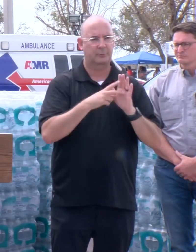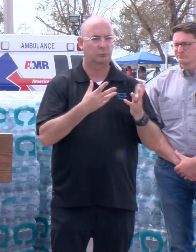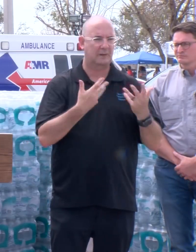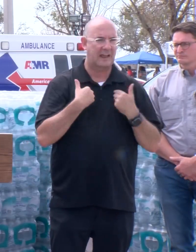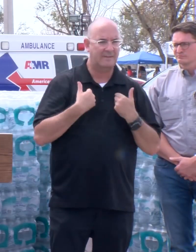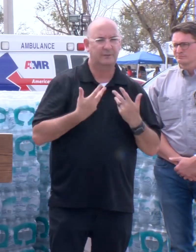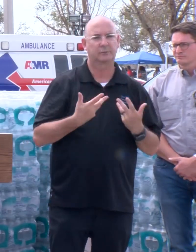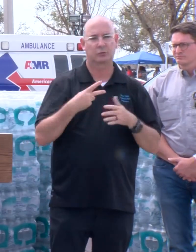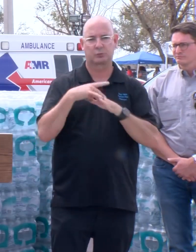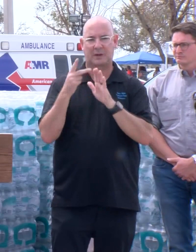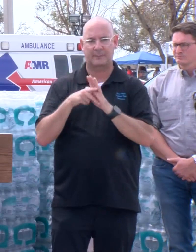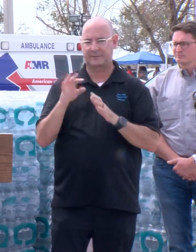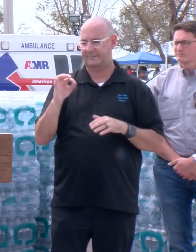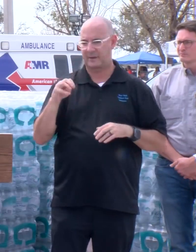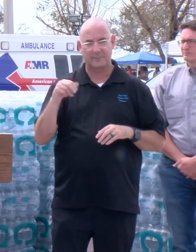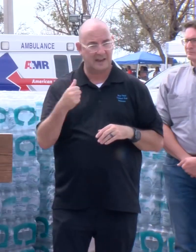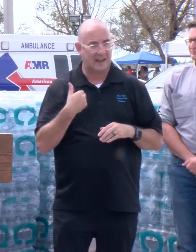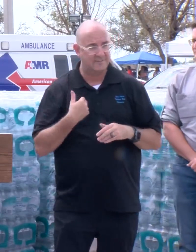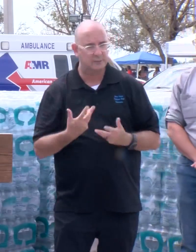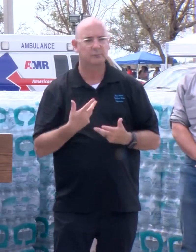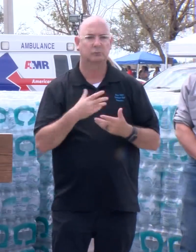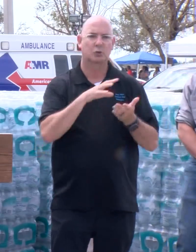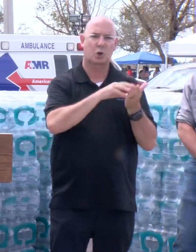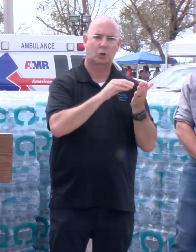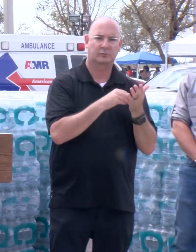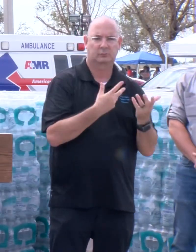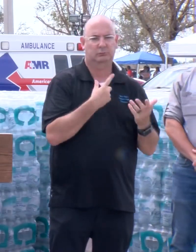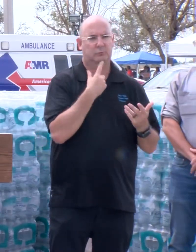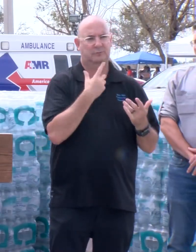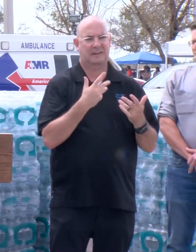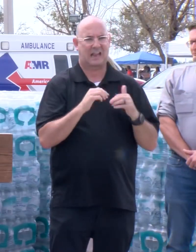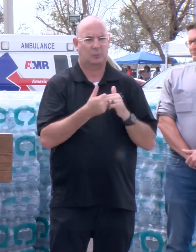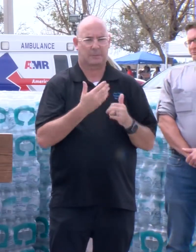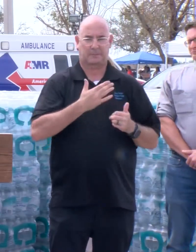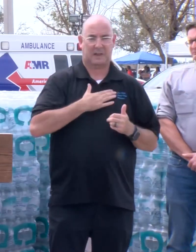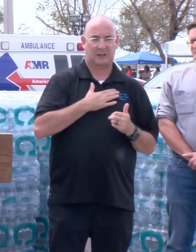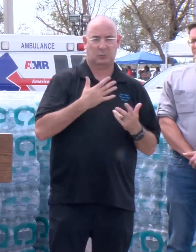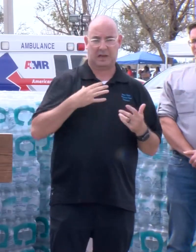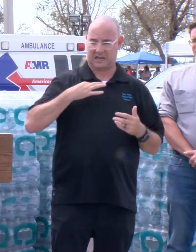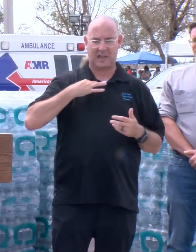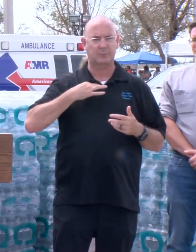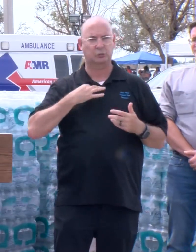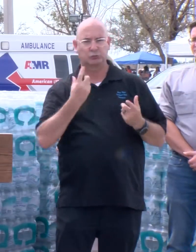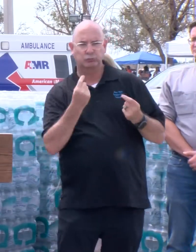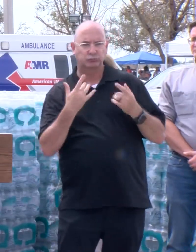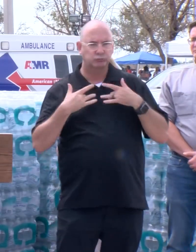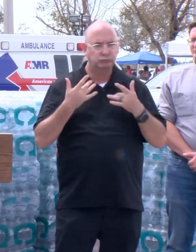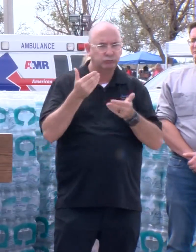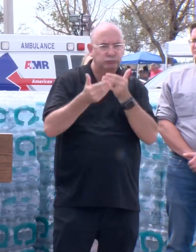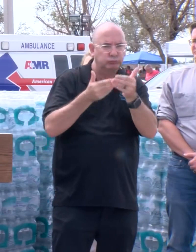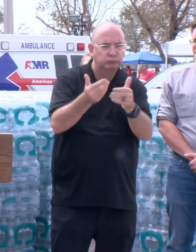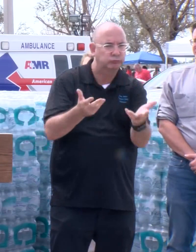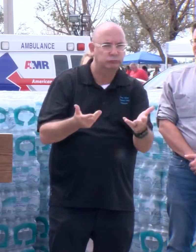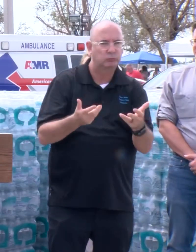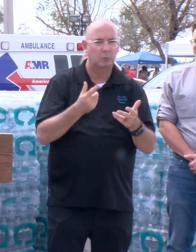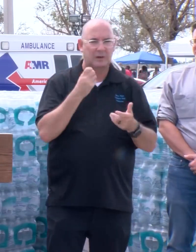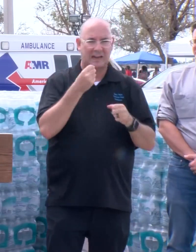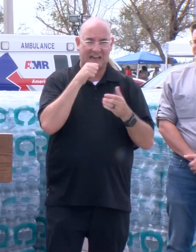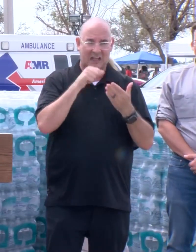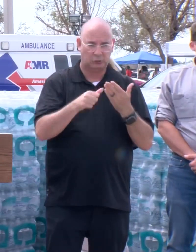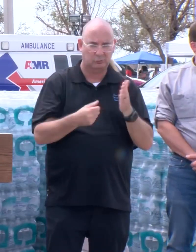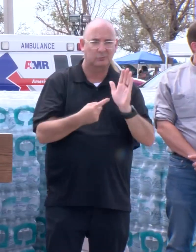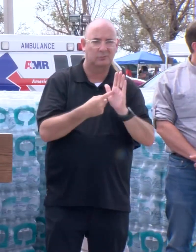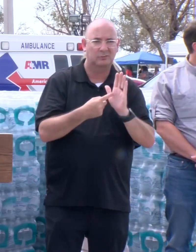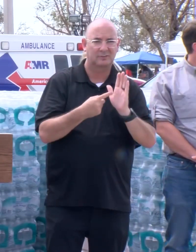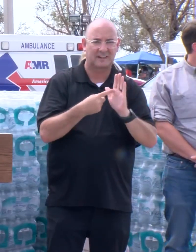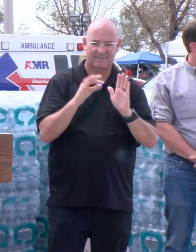FEMA application here on site. You can speak with someone to help you understand any letters of notices you may receive from FEMA, and